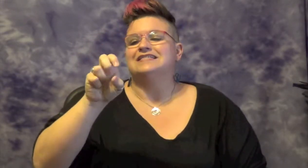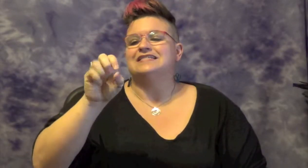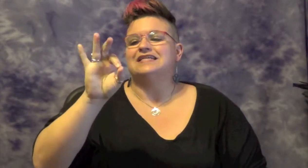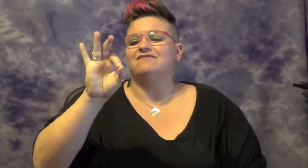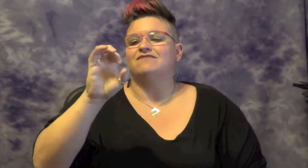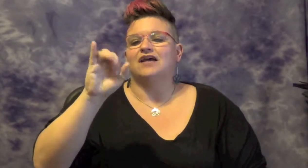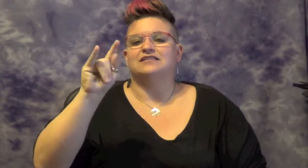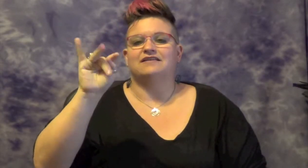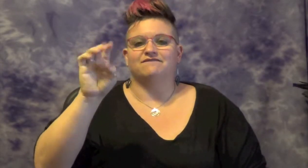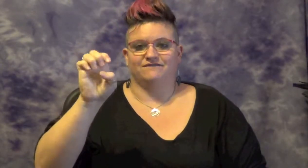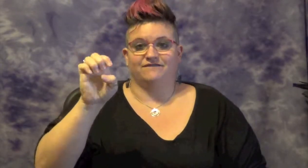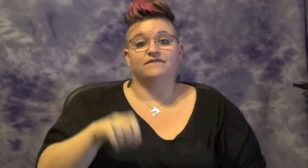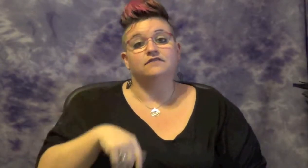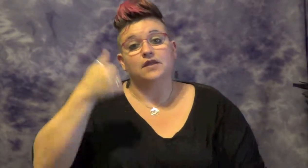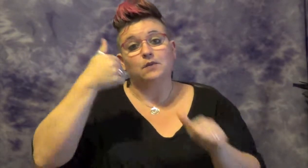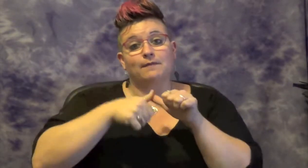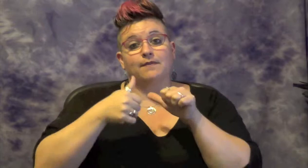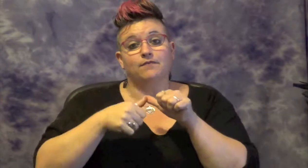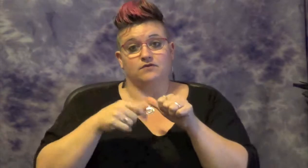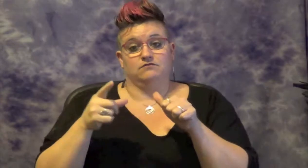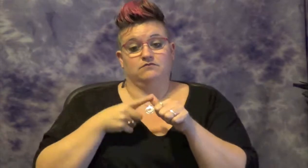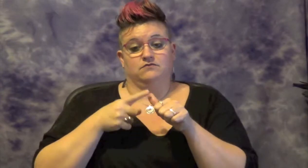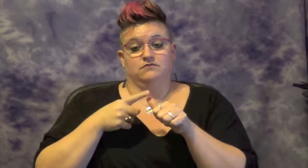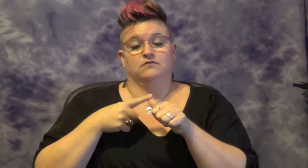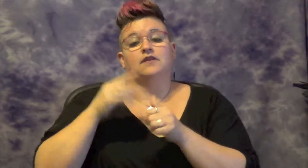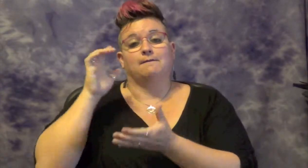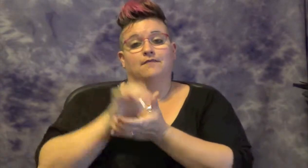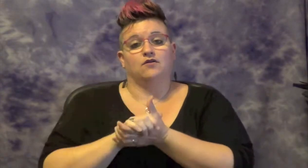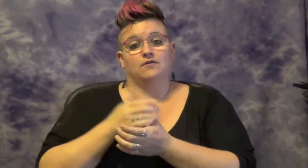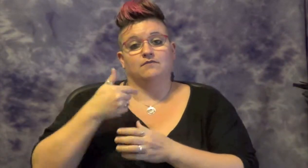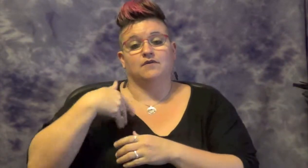a disability and that they are defective.